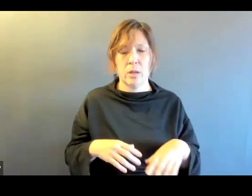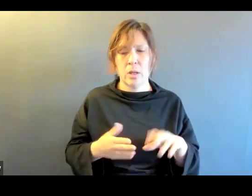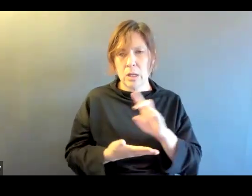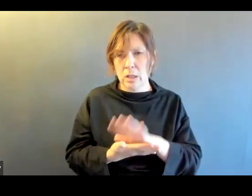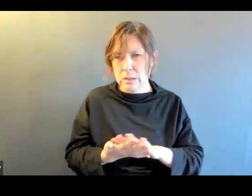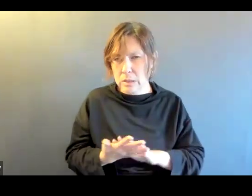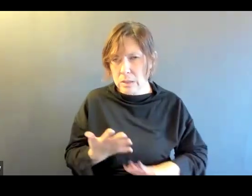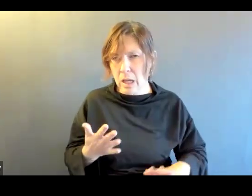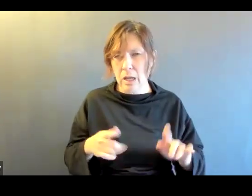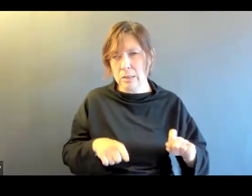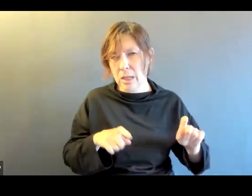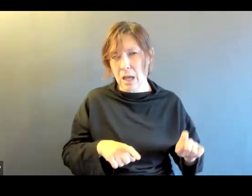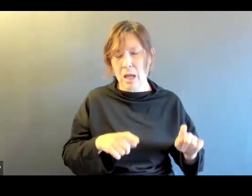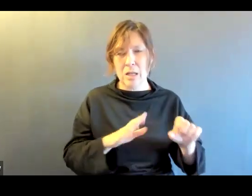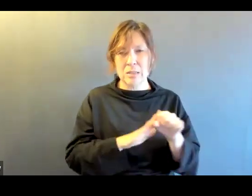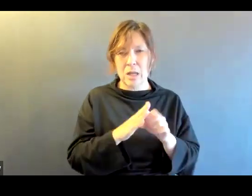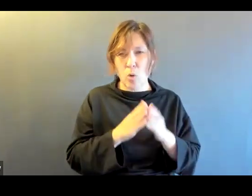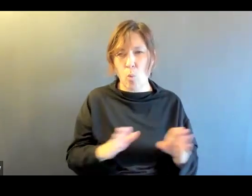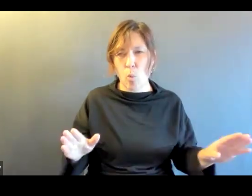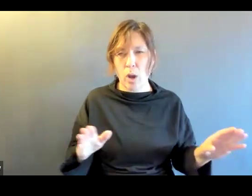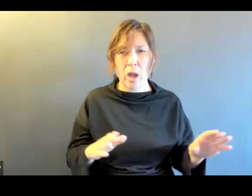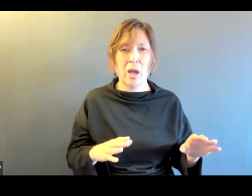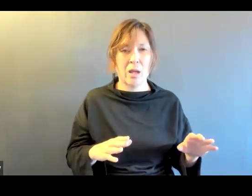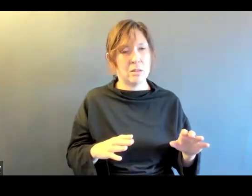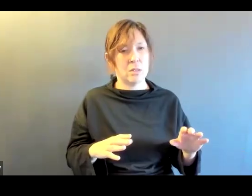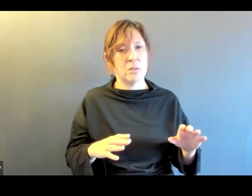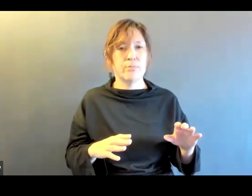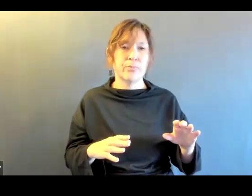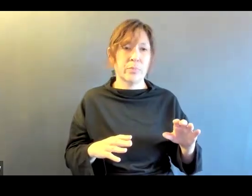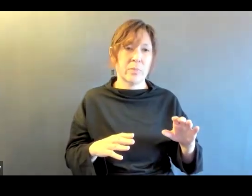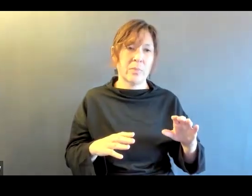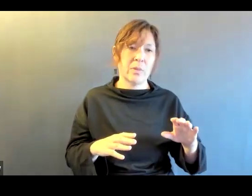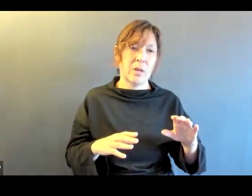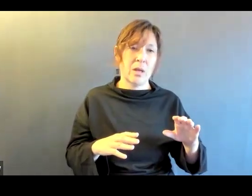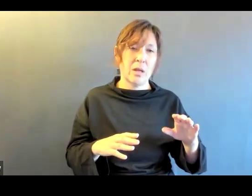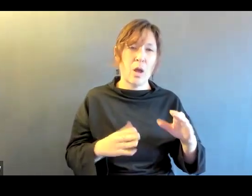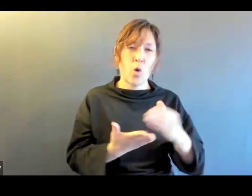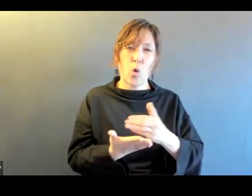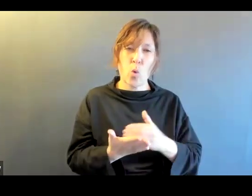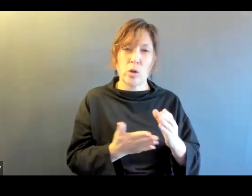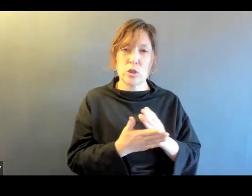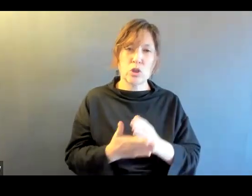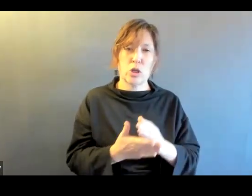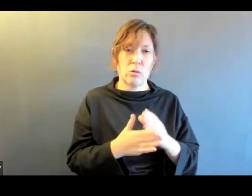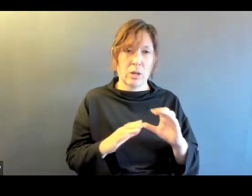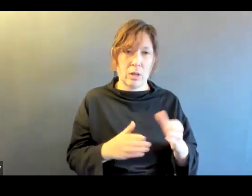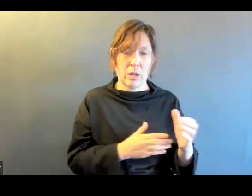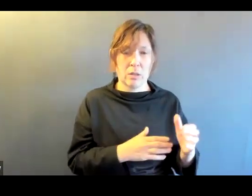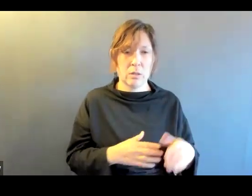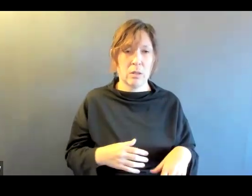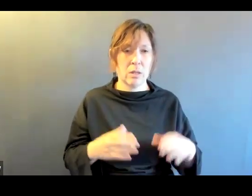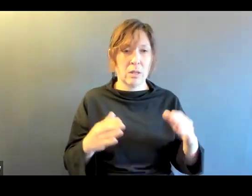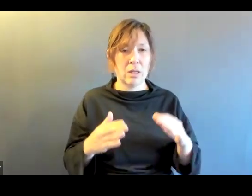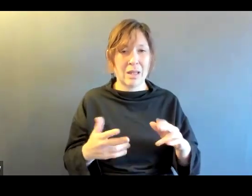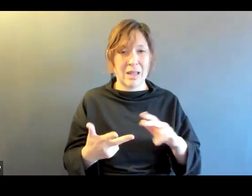live virtual course sharing classroom. The last grant is an approximate $27,000 one, which is an increase to